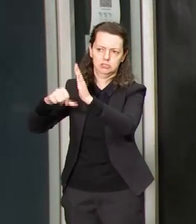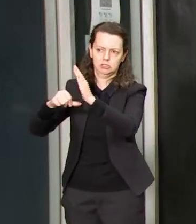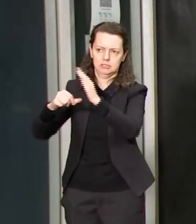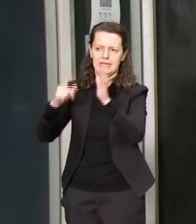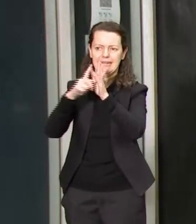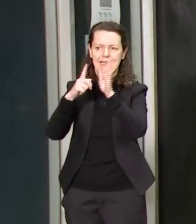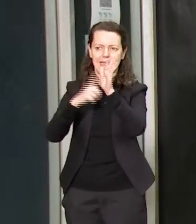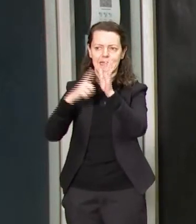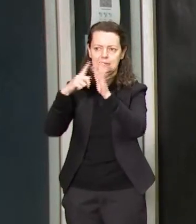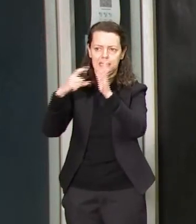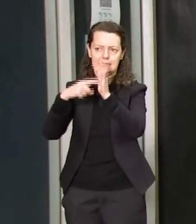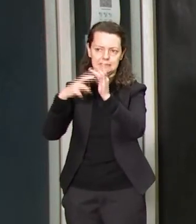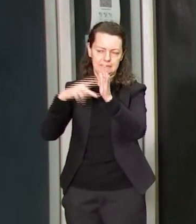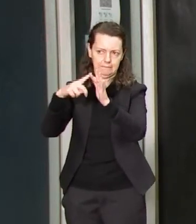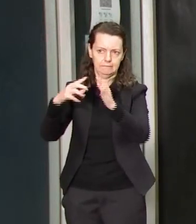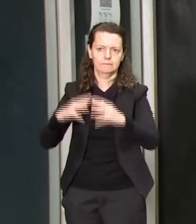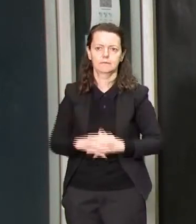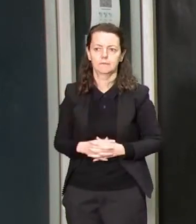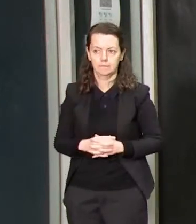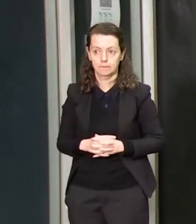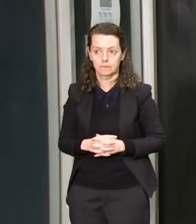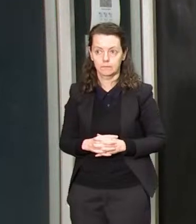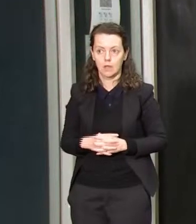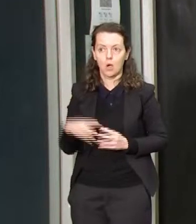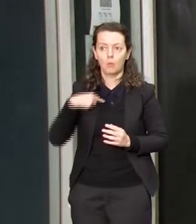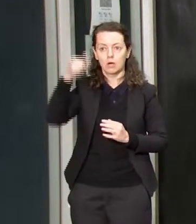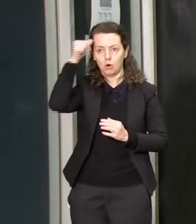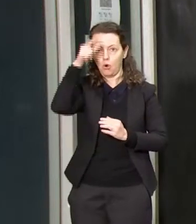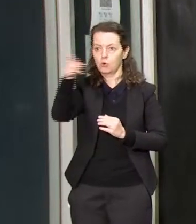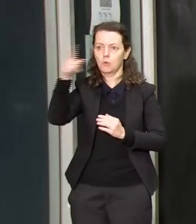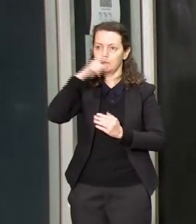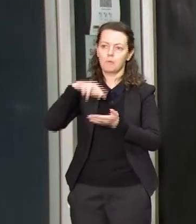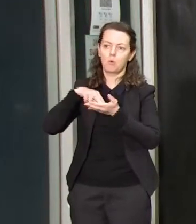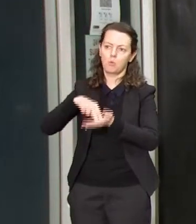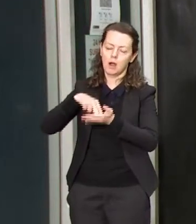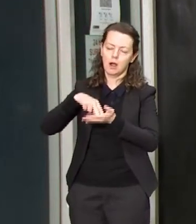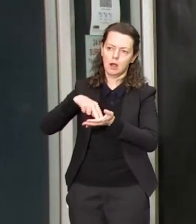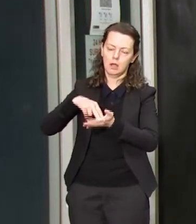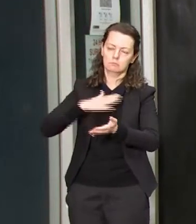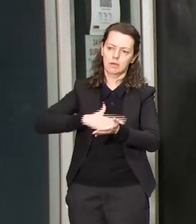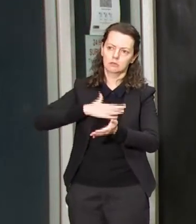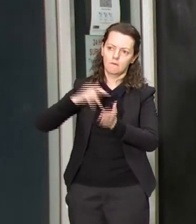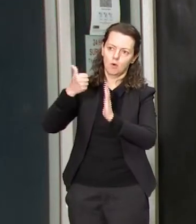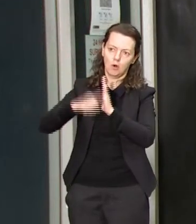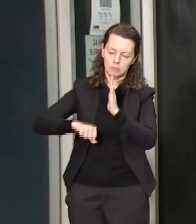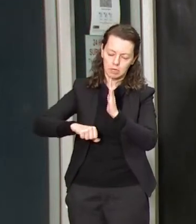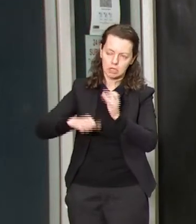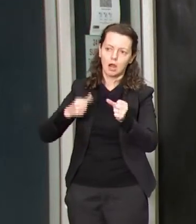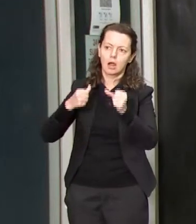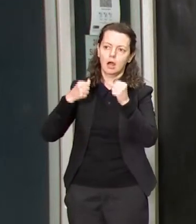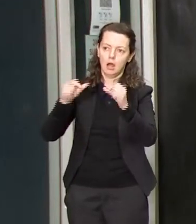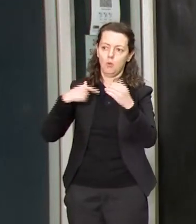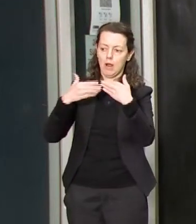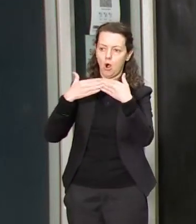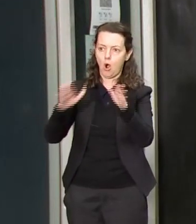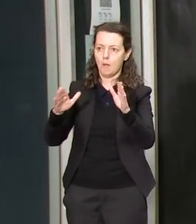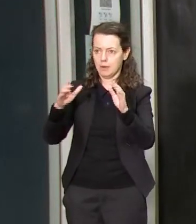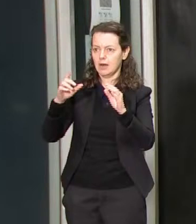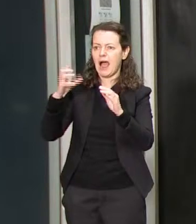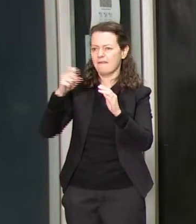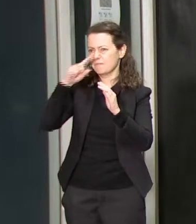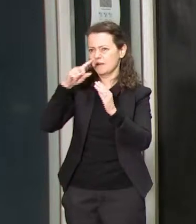we'll be working very hard to clear that backlog as quickly as possible. We're currently in the midst of a $300